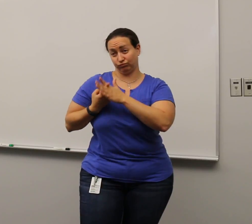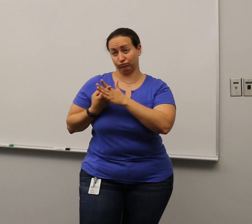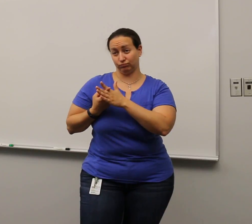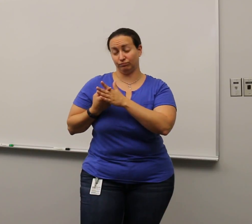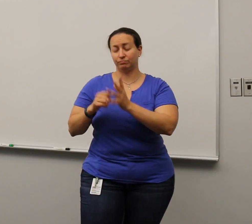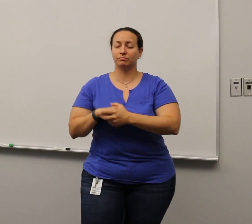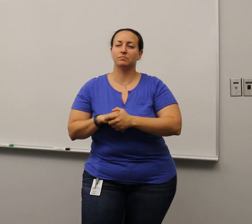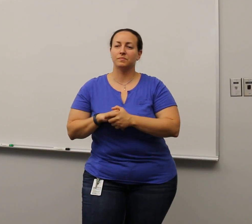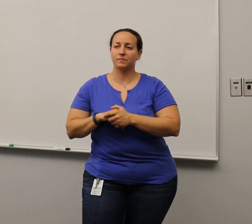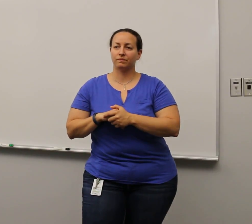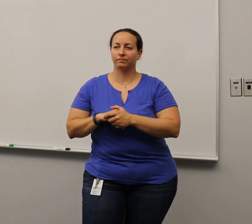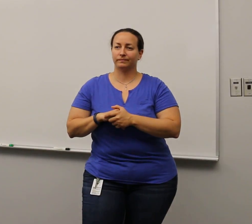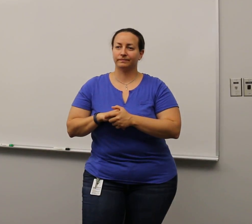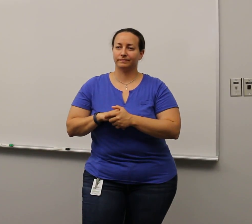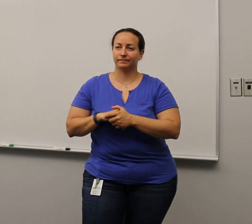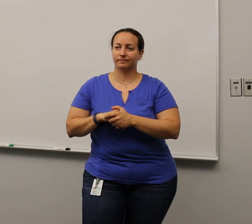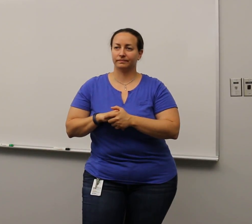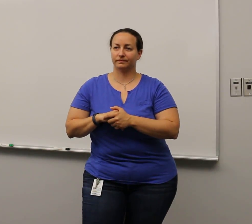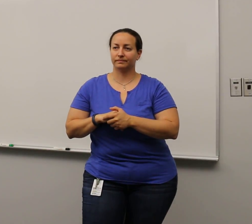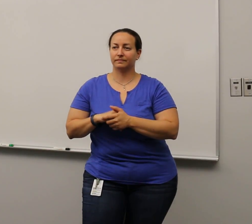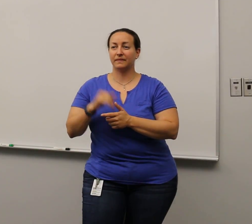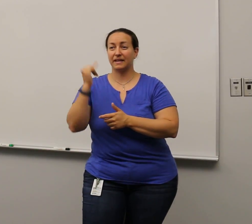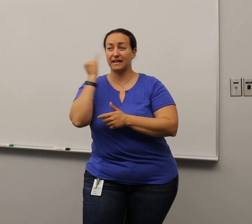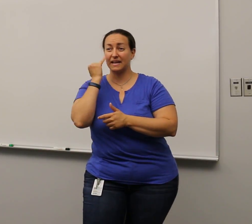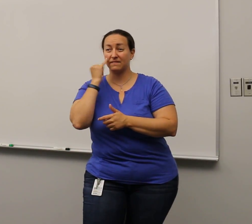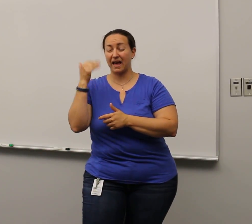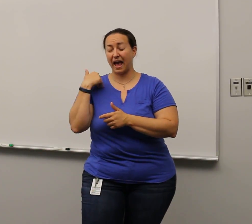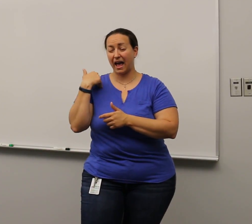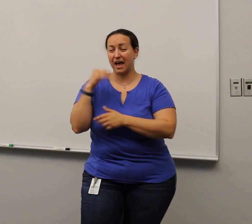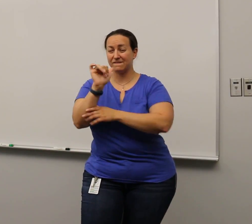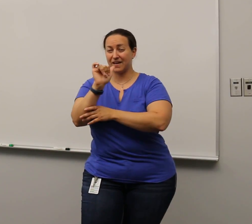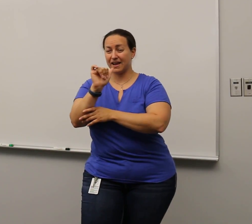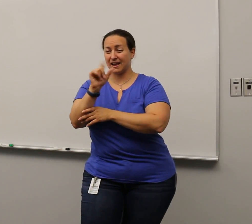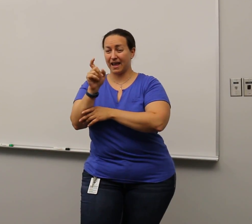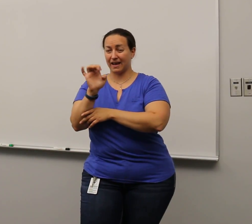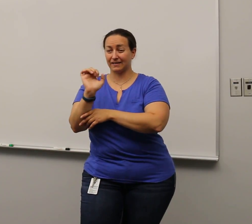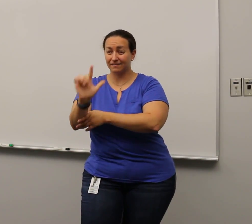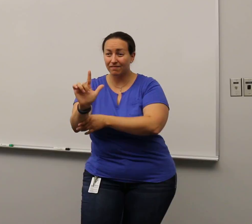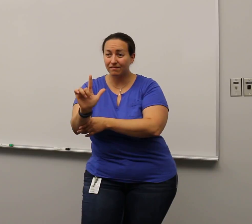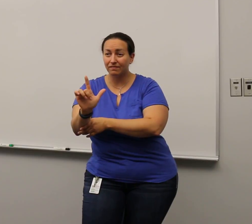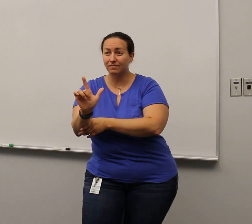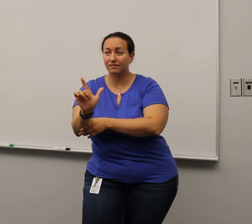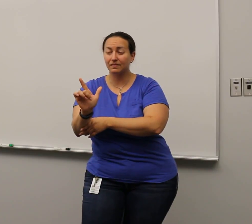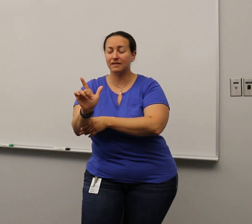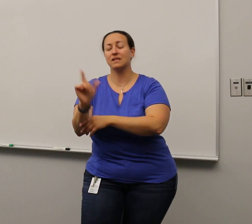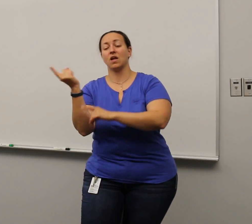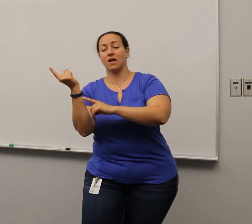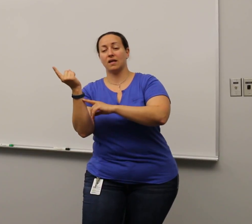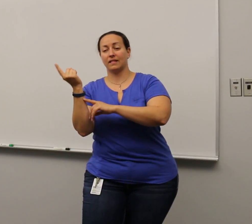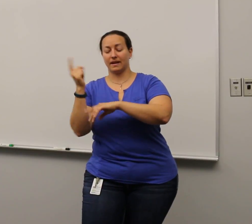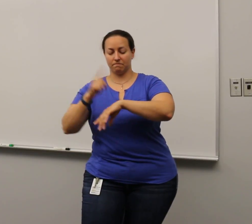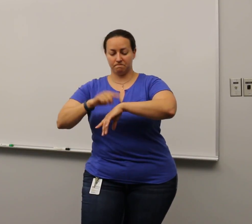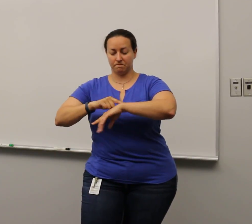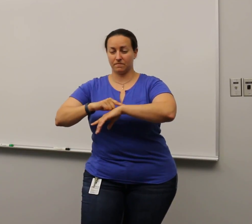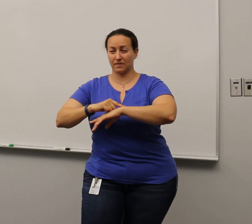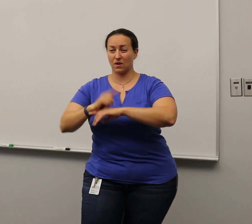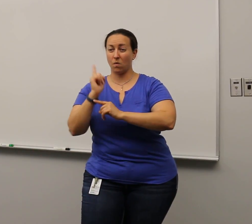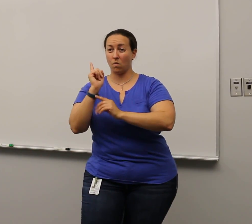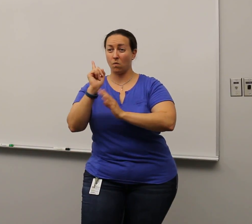and to construct, maybe with use of an axle, a watch system to turn an hour hand and a minute hand. They're quite fun and creative. Have fun